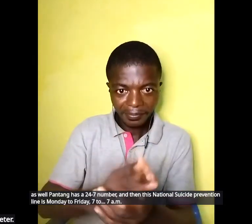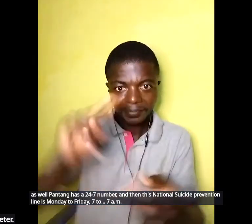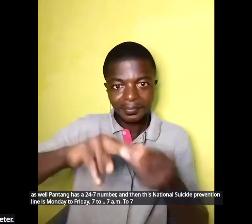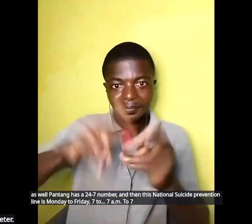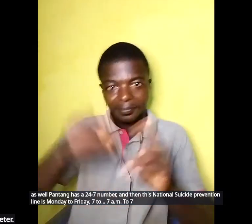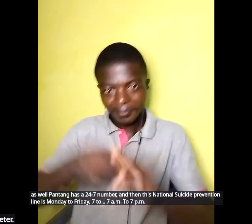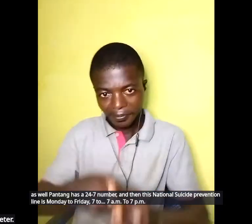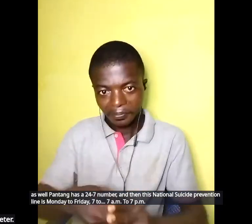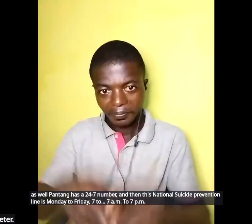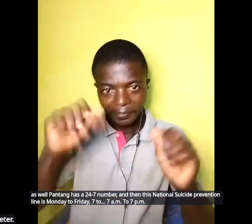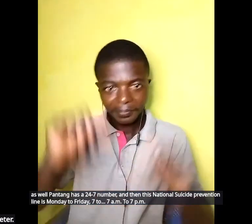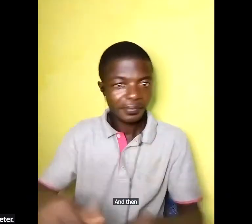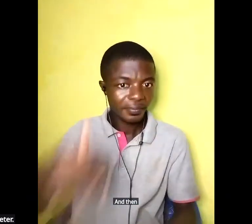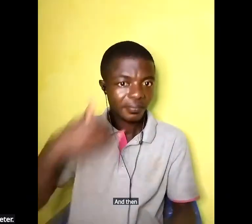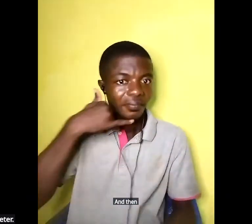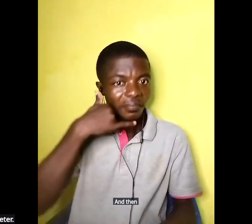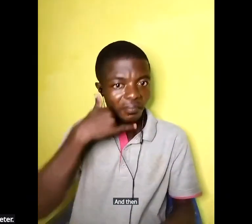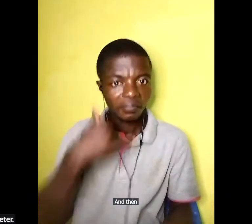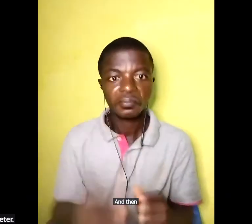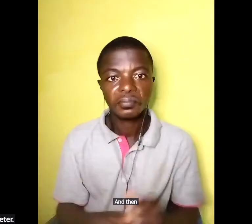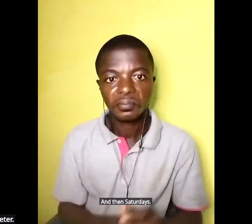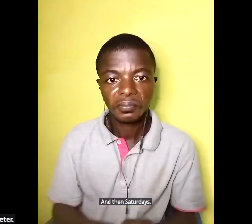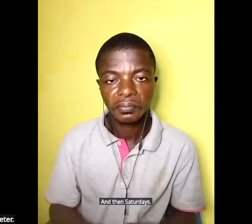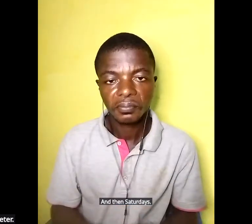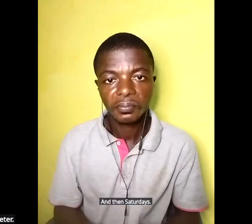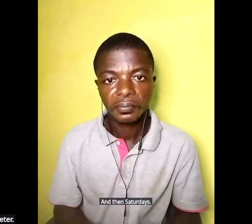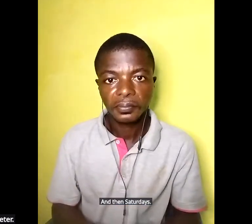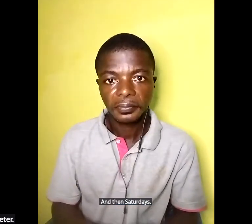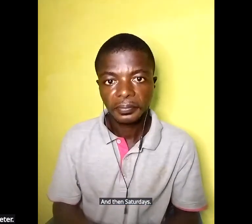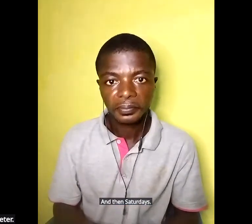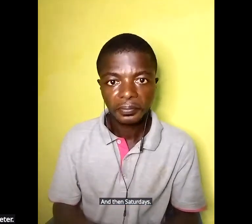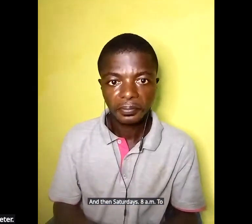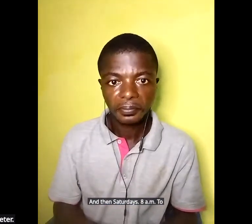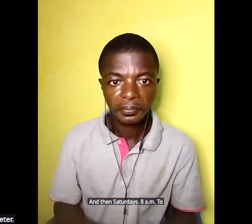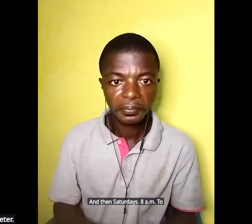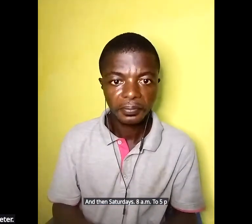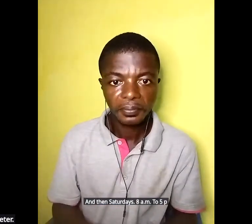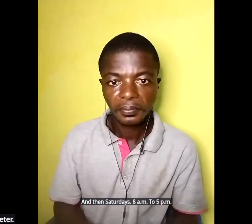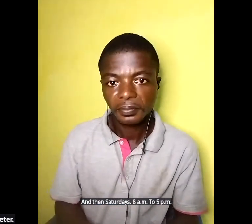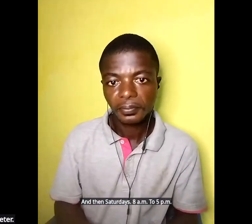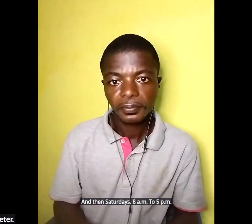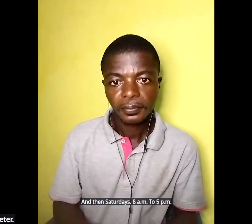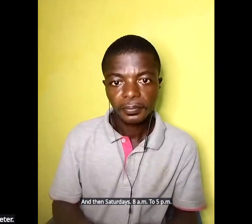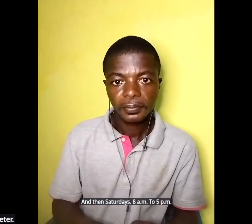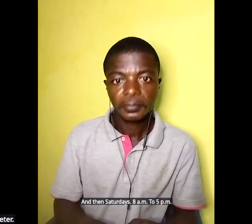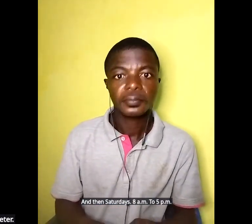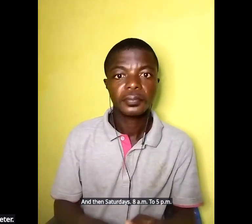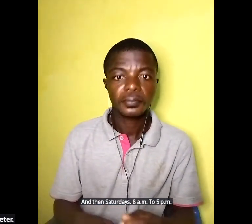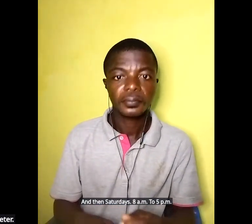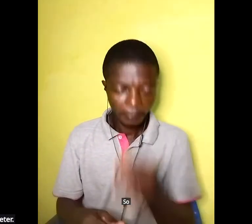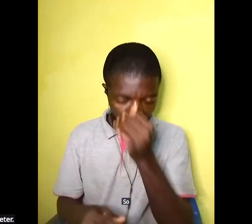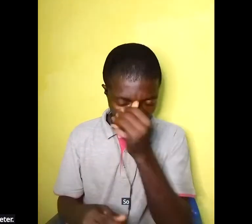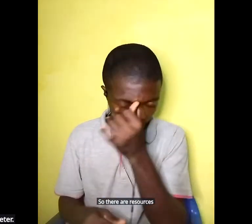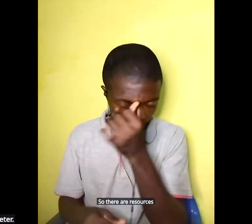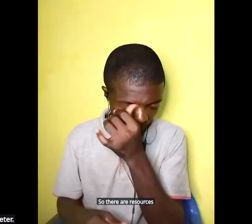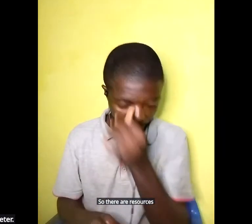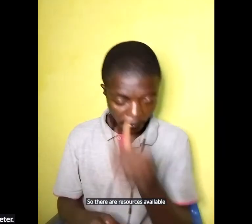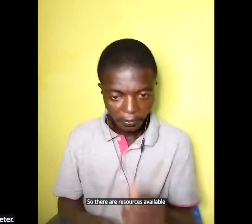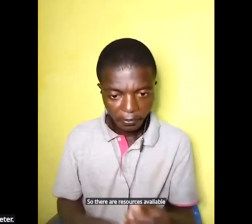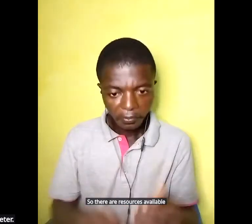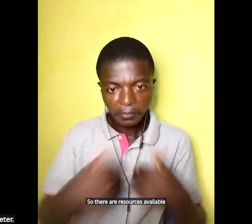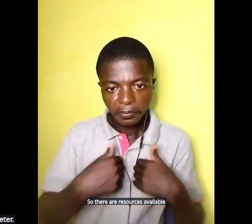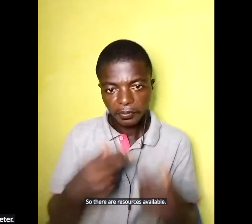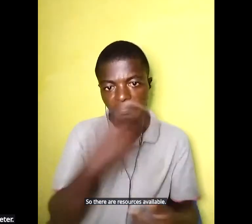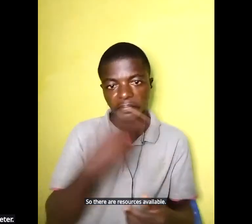p.m., and then Saturdays, 8 a.m. to 5 p.m. So there are resources